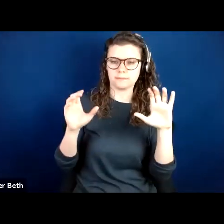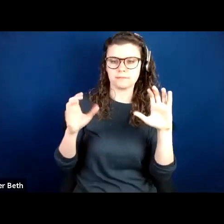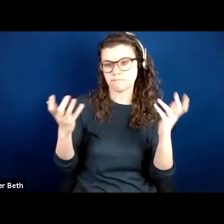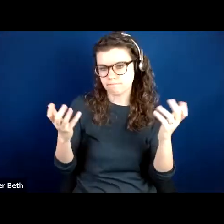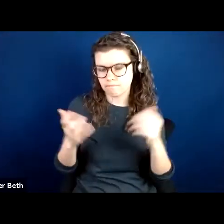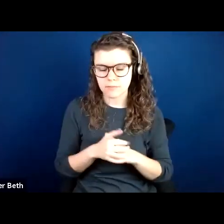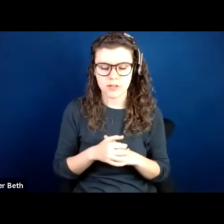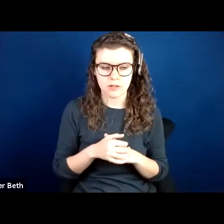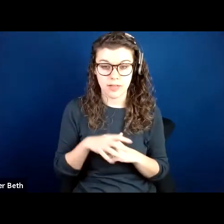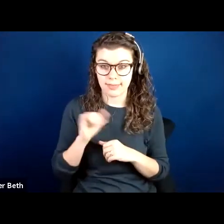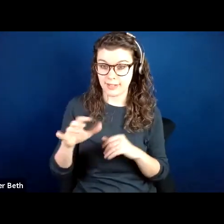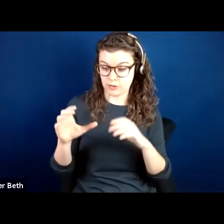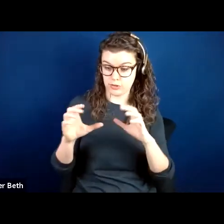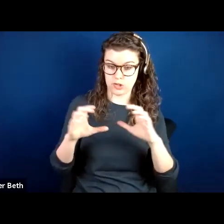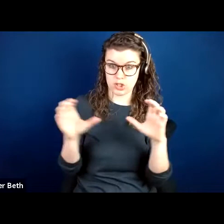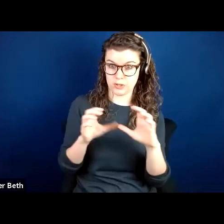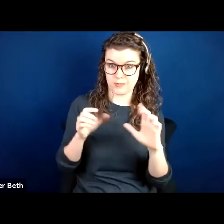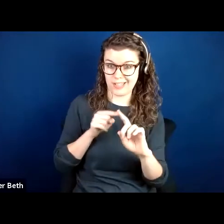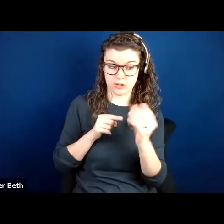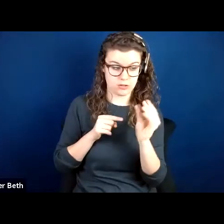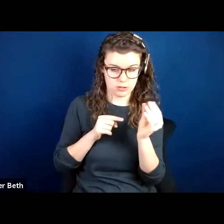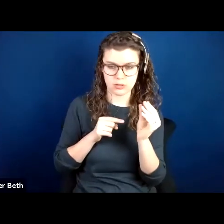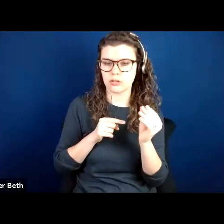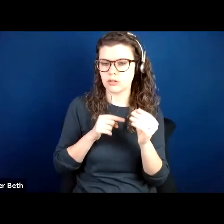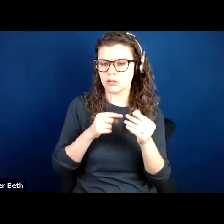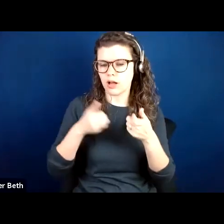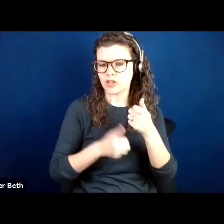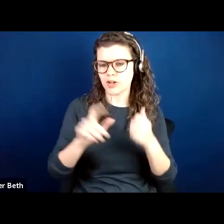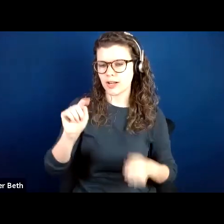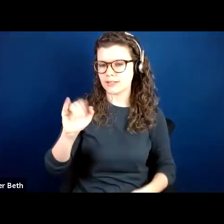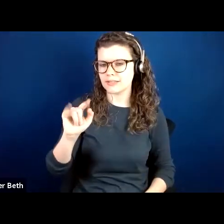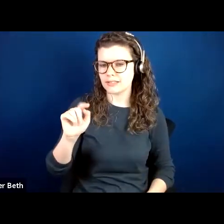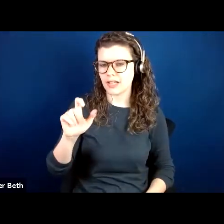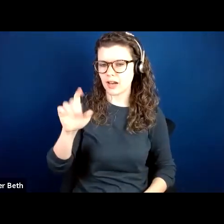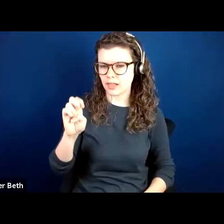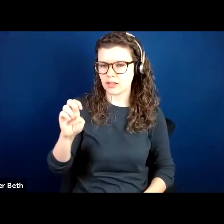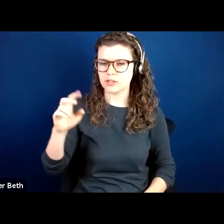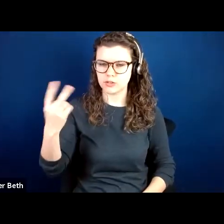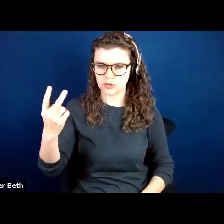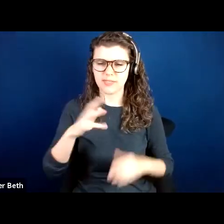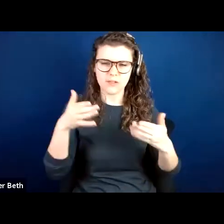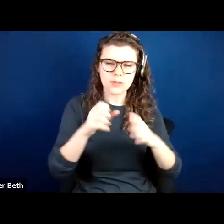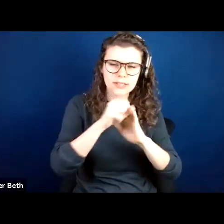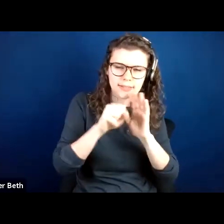The main certification there is in Title II for state and local governments, but